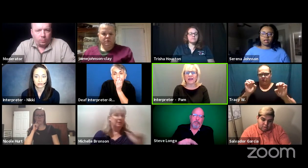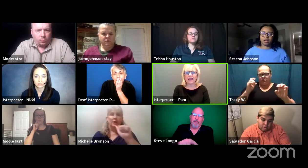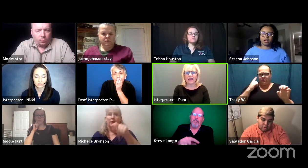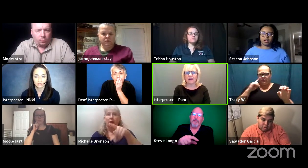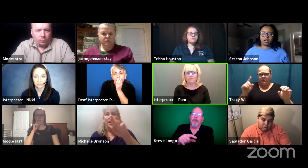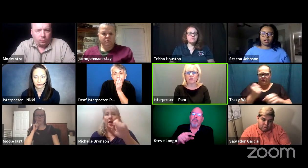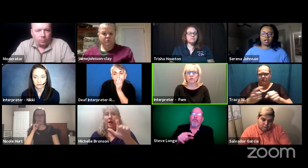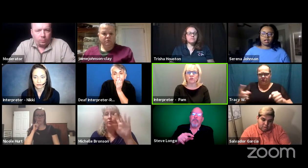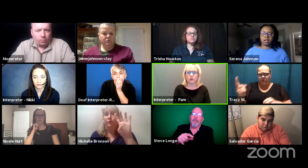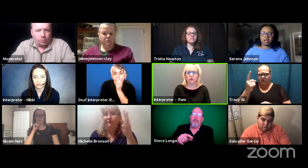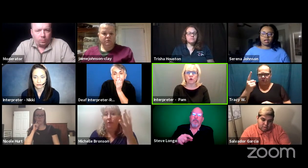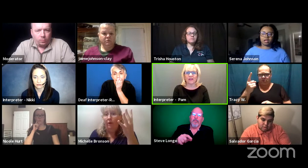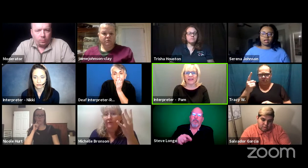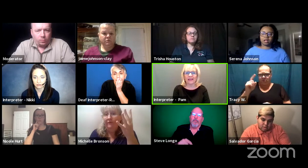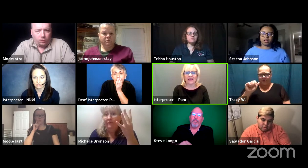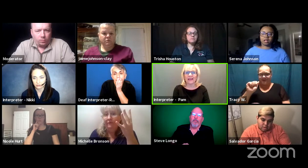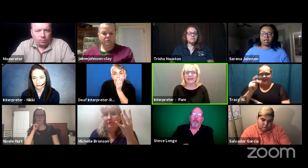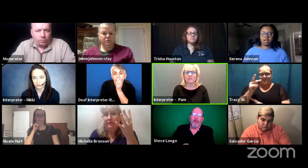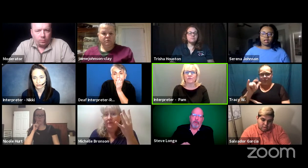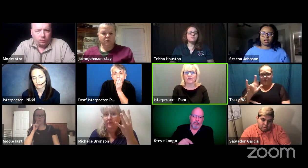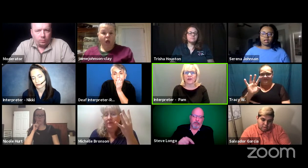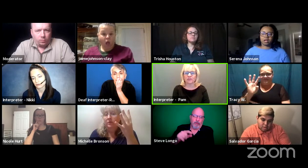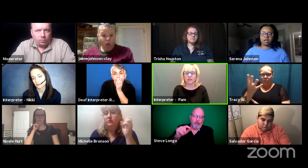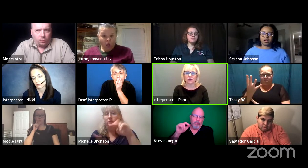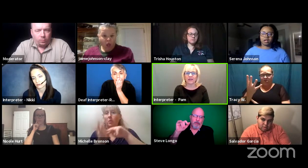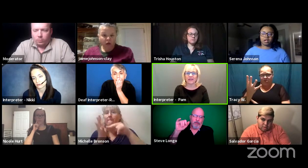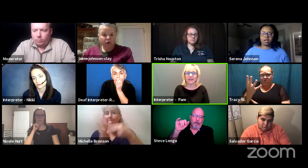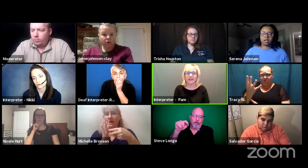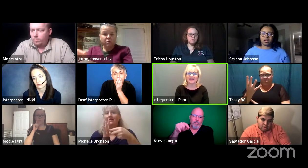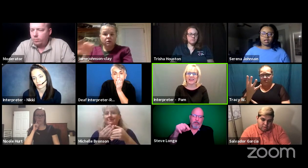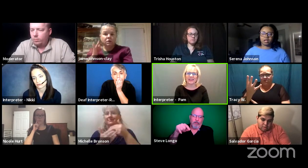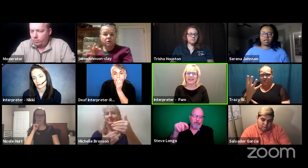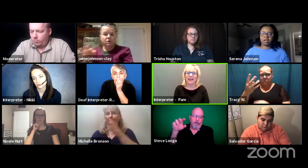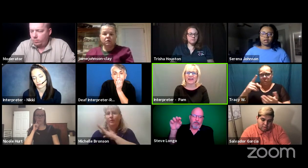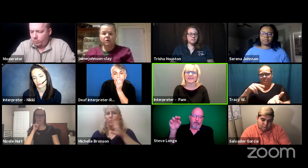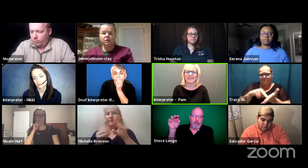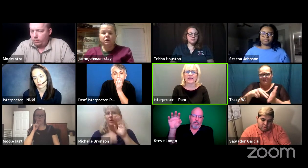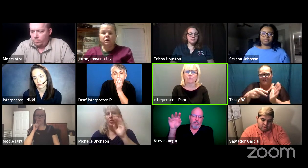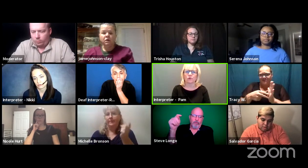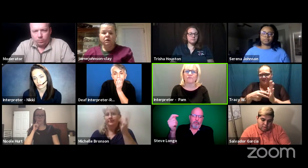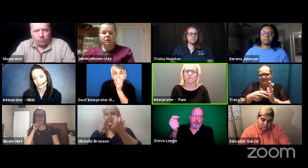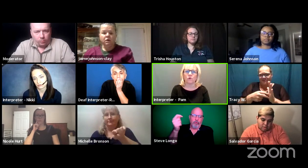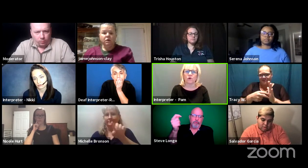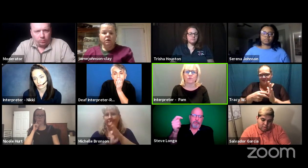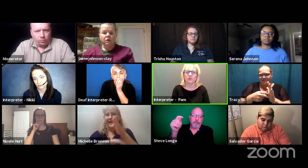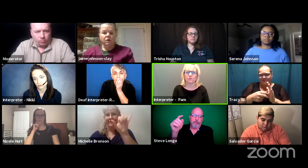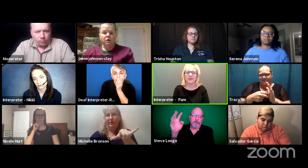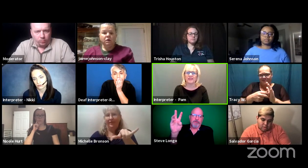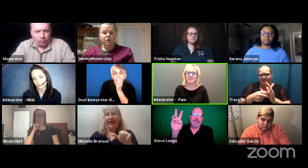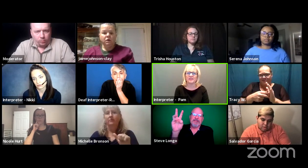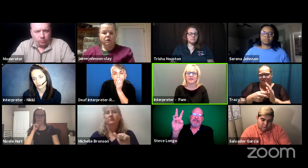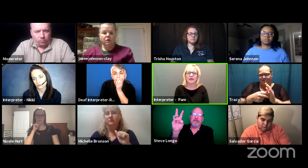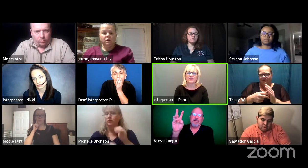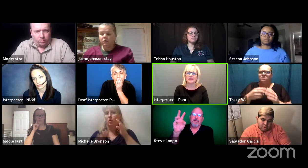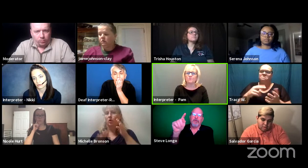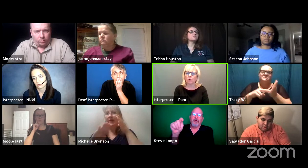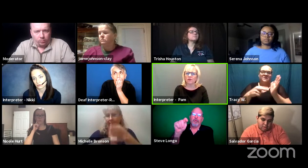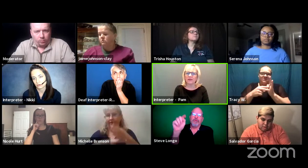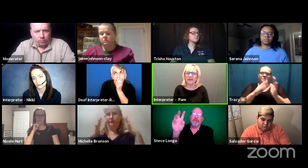I am Googling Easter for next year. It is indicating it is April the 4th, which means the board meeting